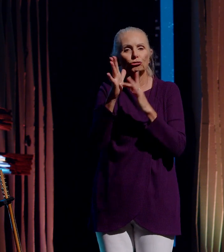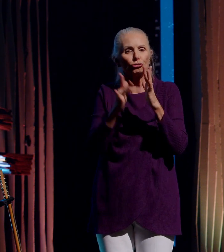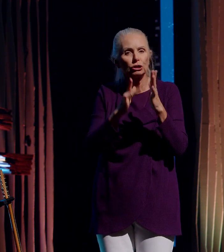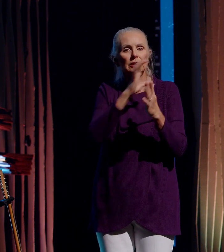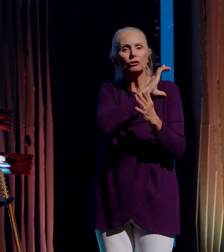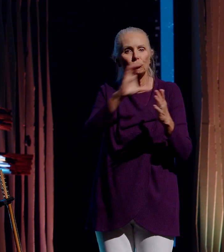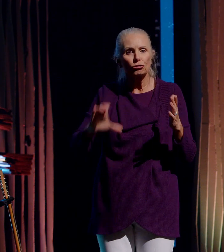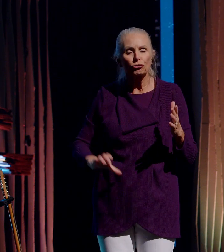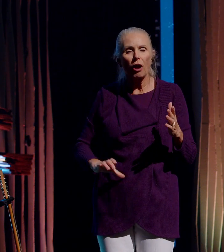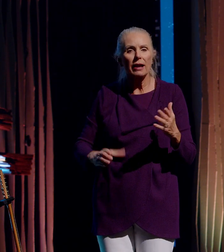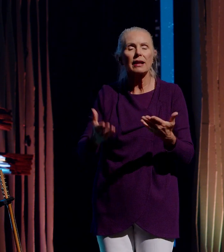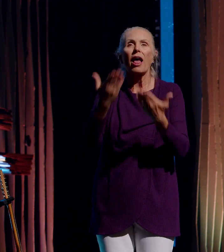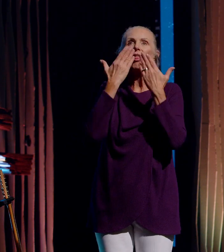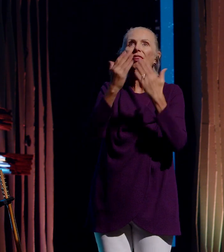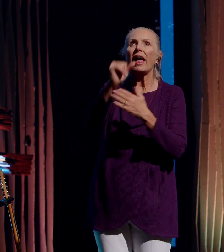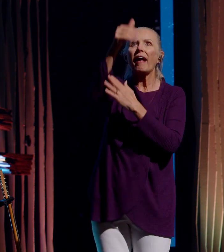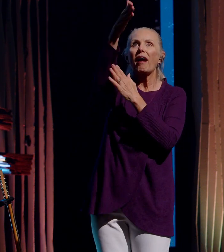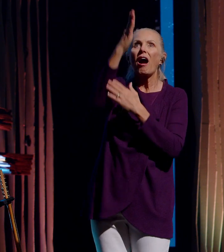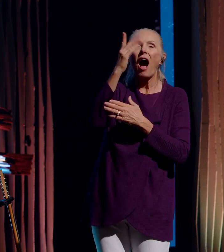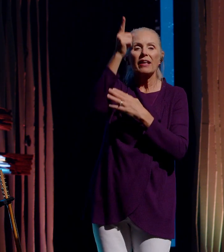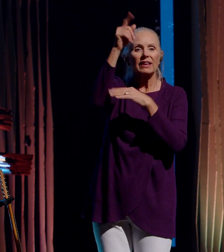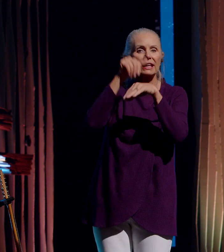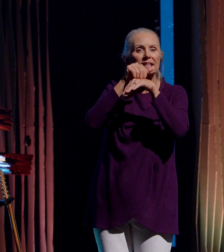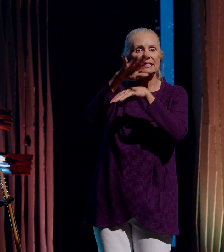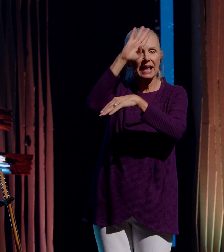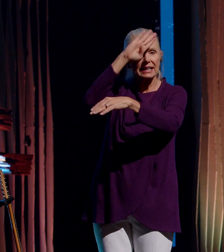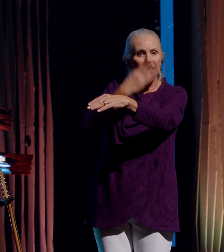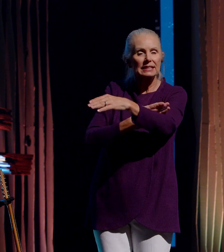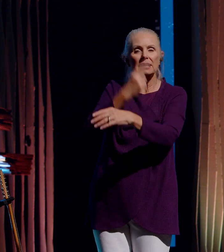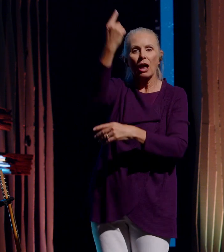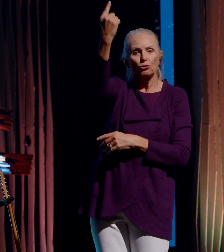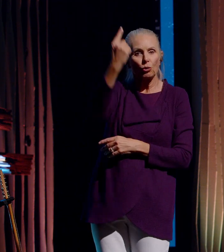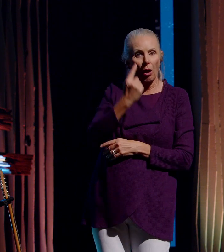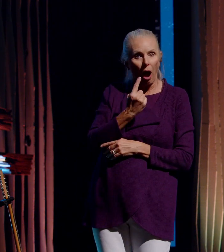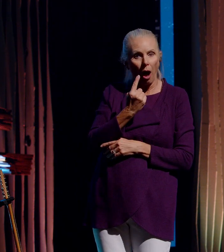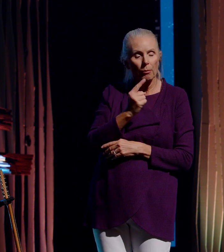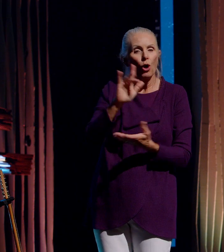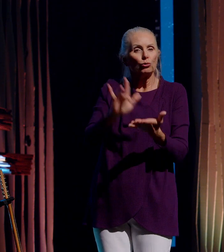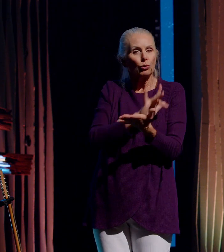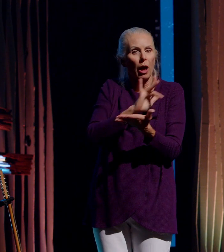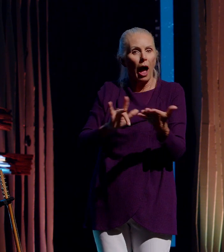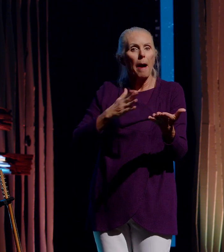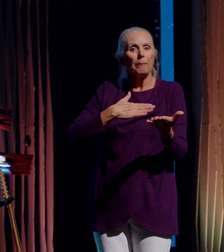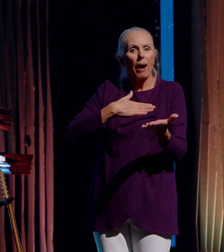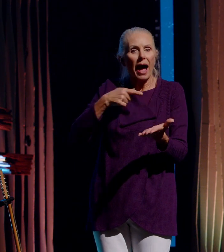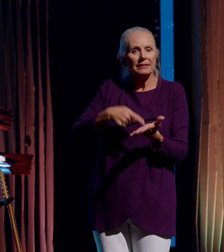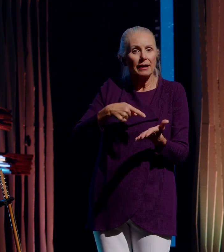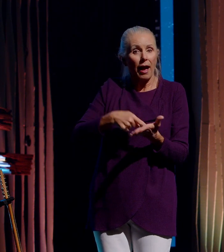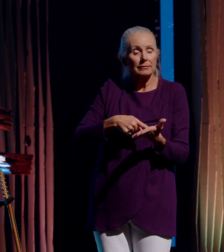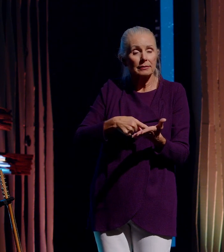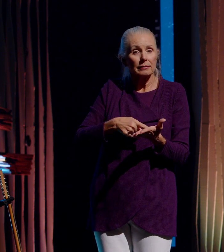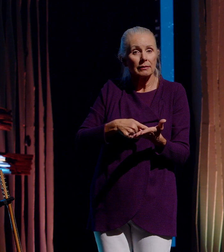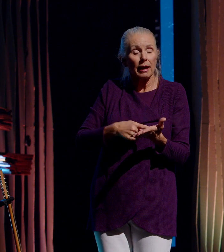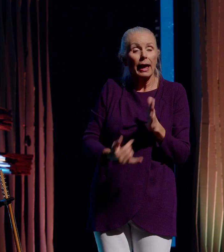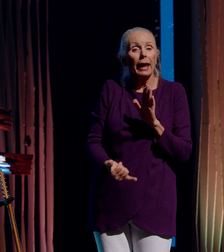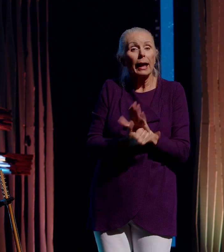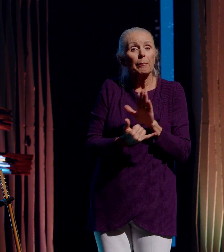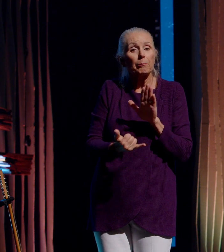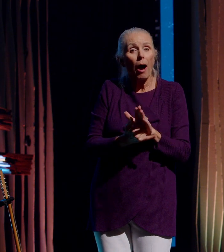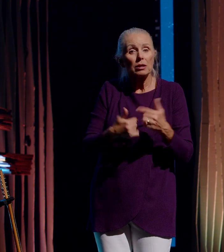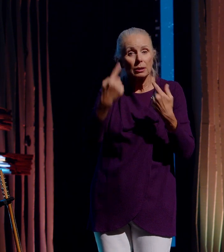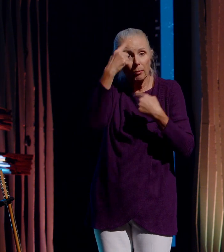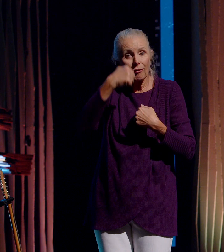son Jesus to die on the cross for us, to make a payment that we ourselves, we could not make, and then to rise